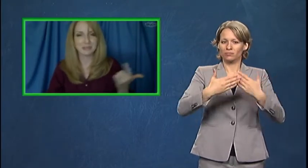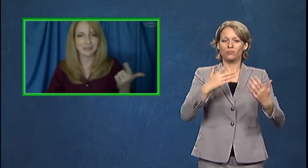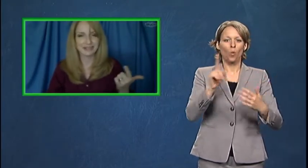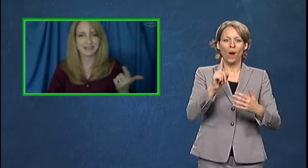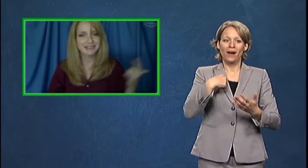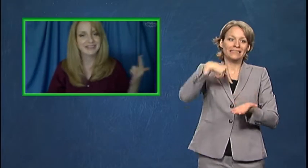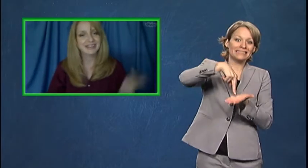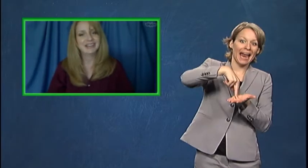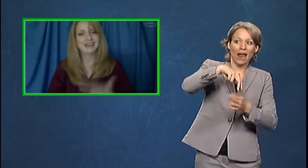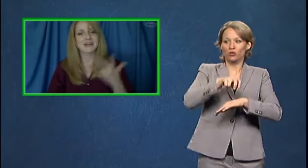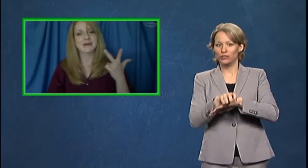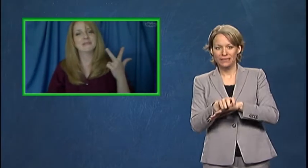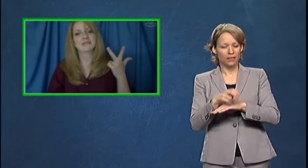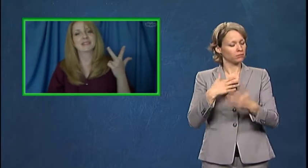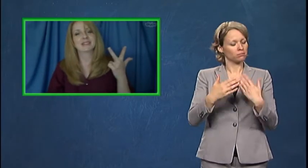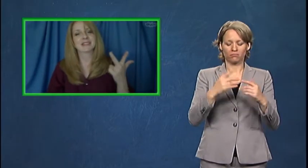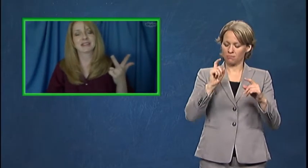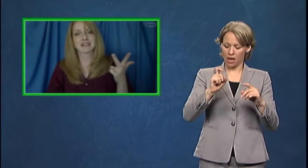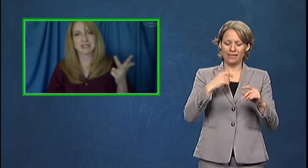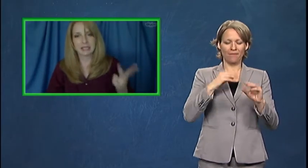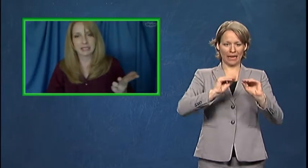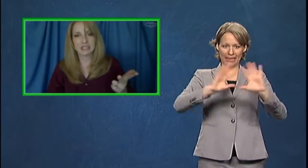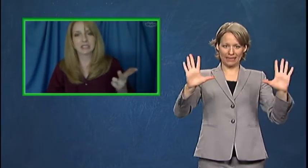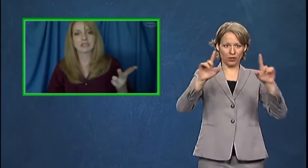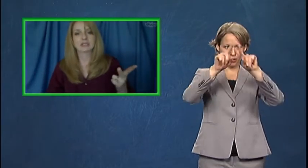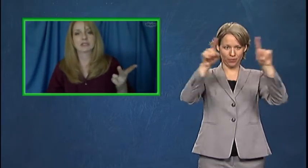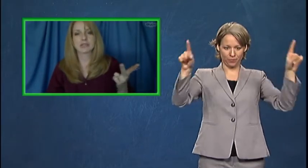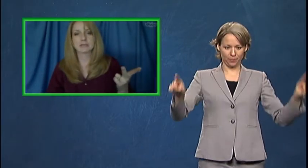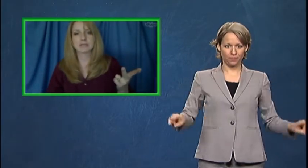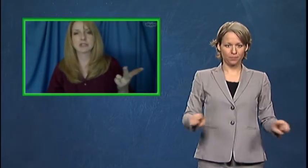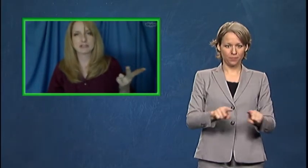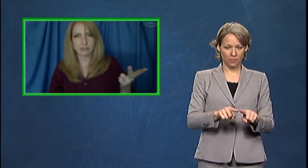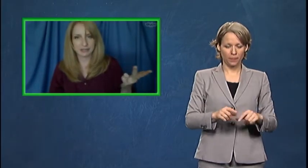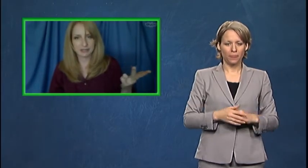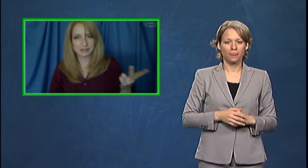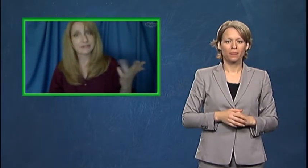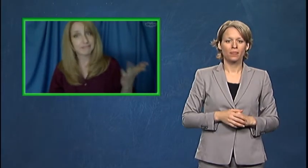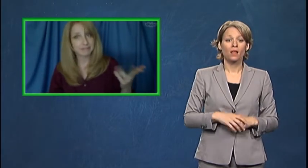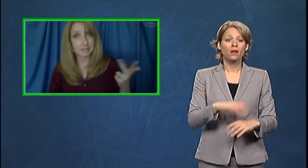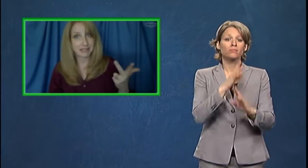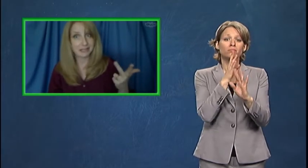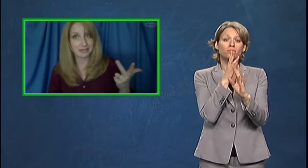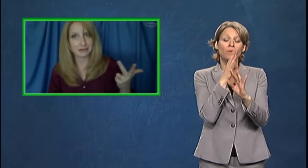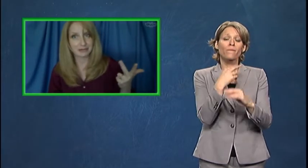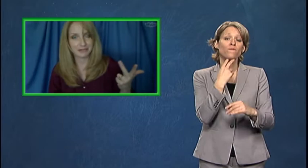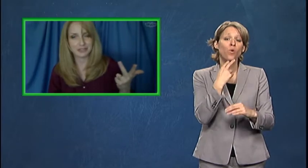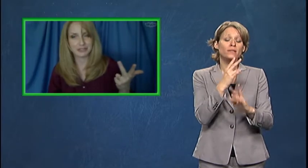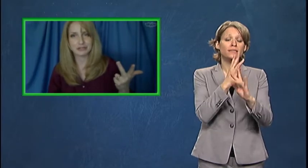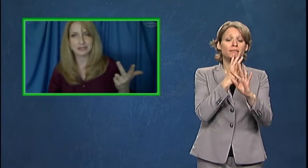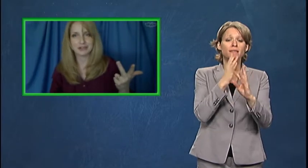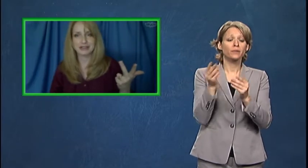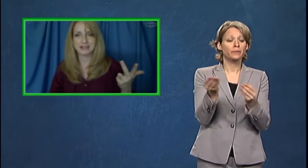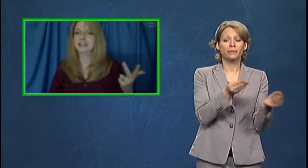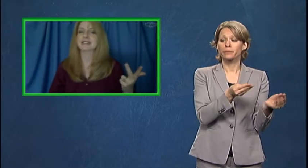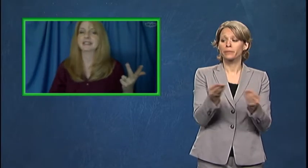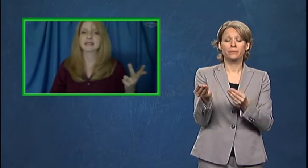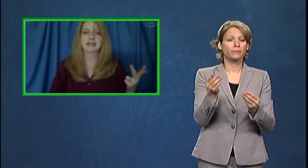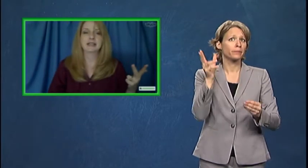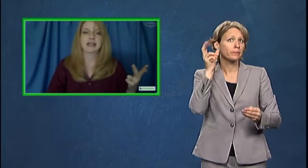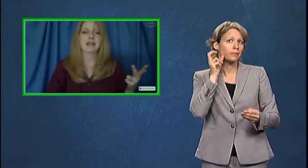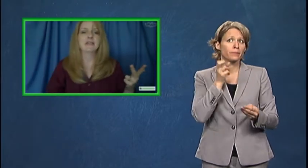had to put it in there. Clear transmission of voices, back to the microphone issue for higher